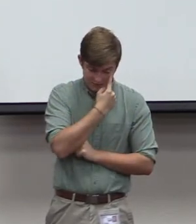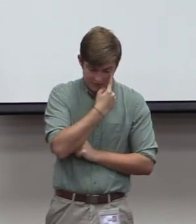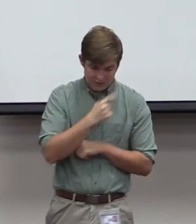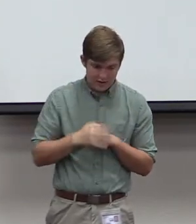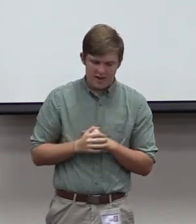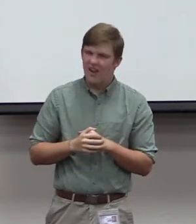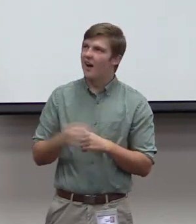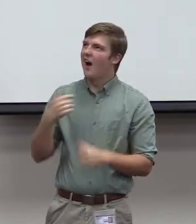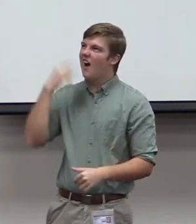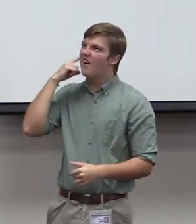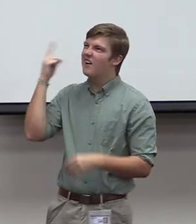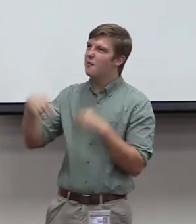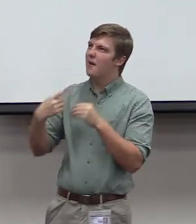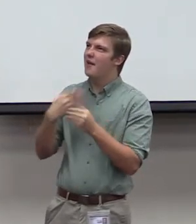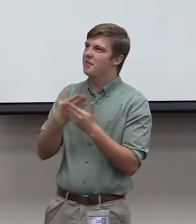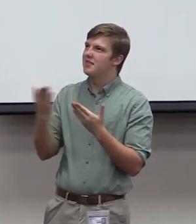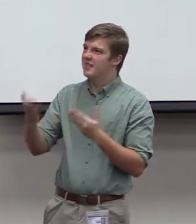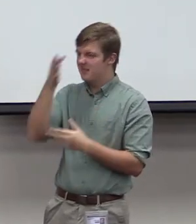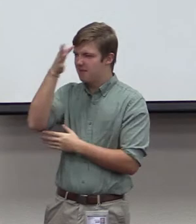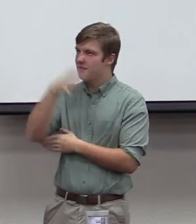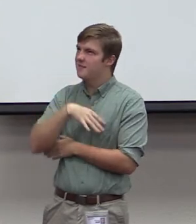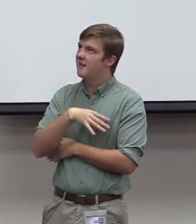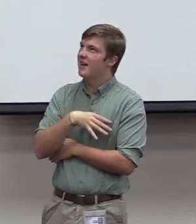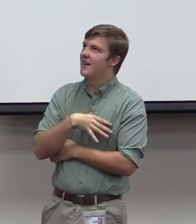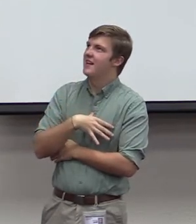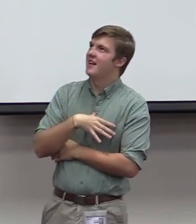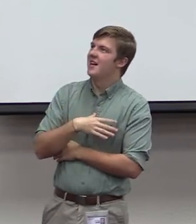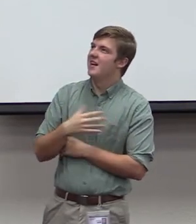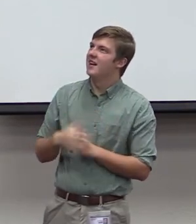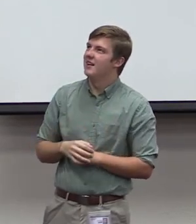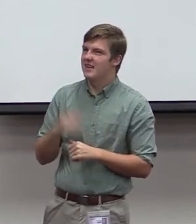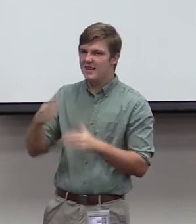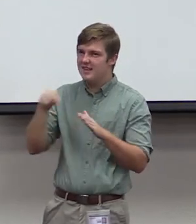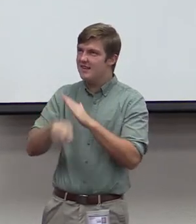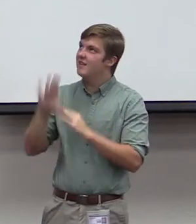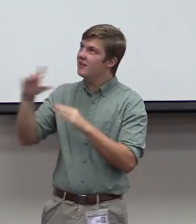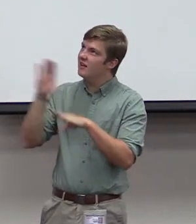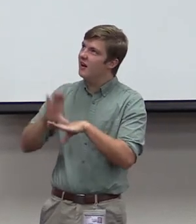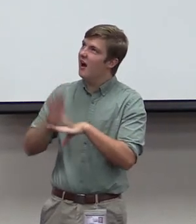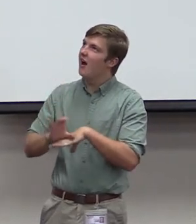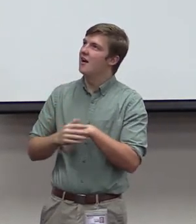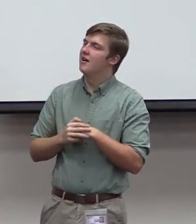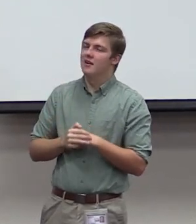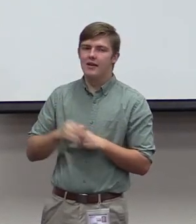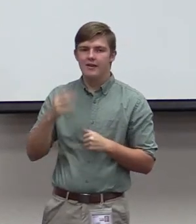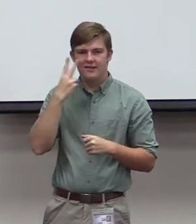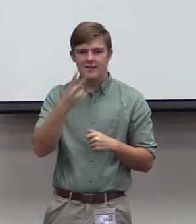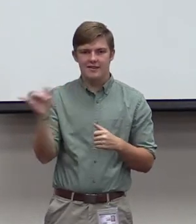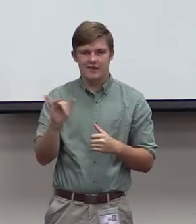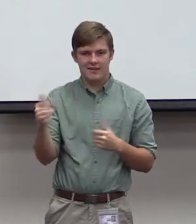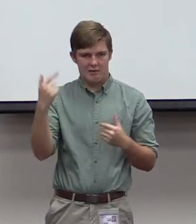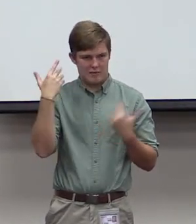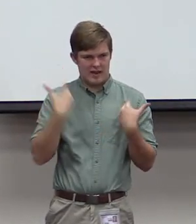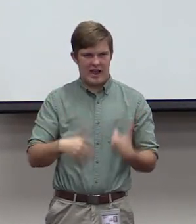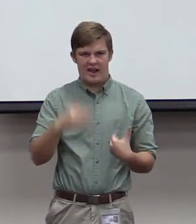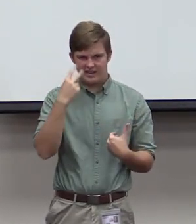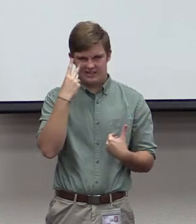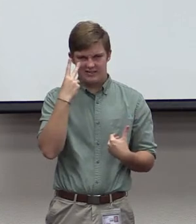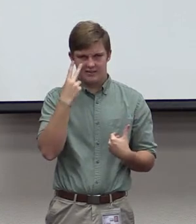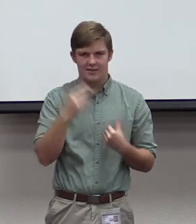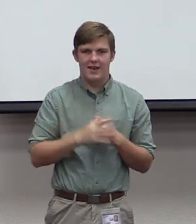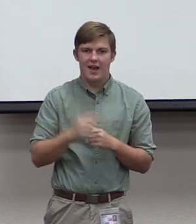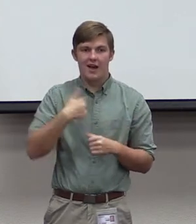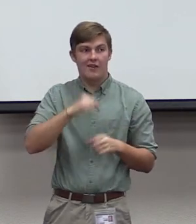bind all who are calling on your name." See, Ananias sees Paul's heart the same way that I see Paul's heart. And he says, "I'm not going there. You got